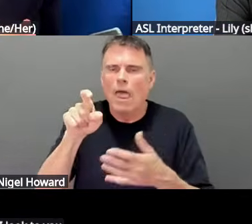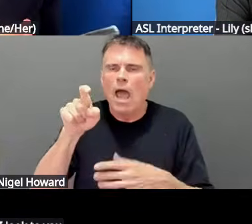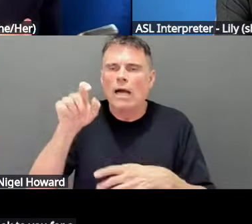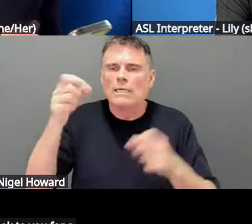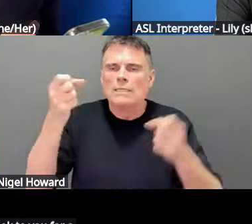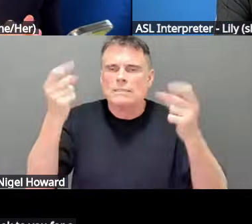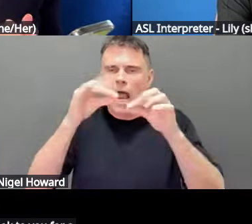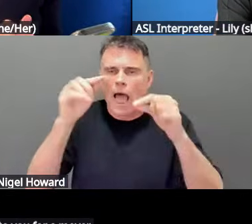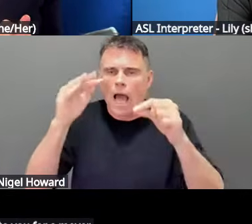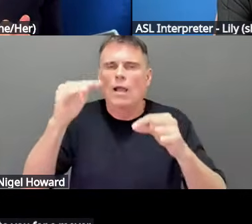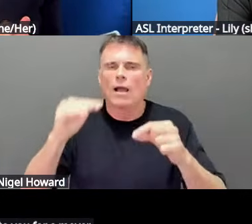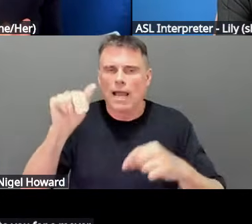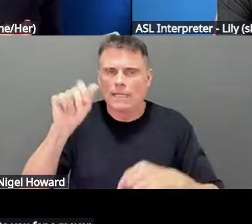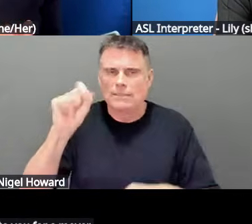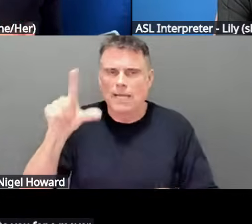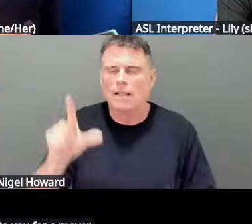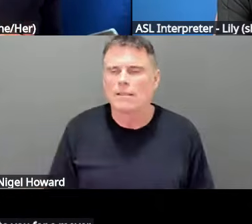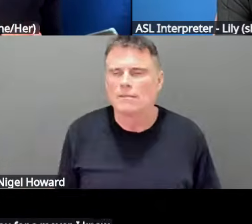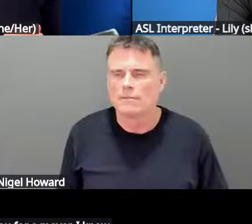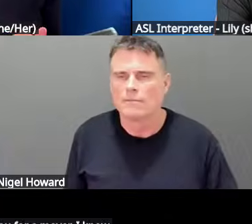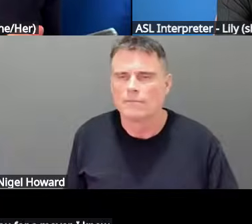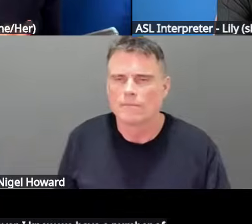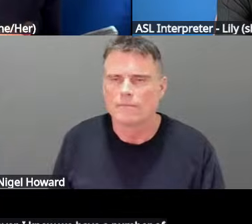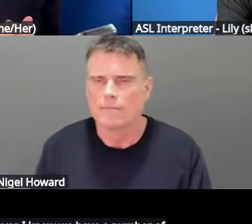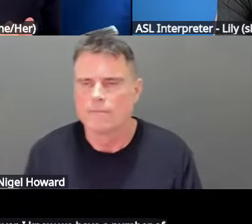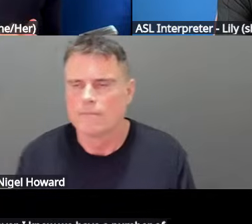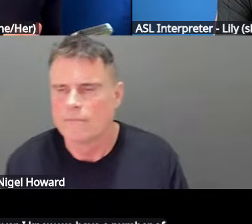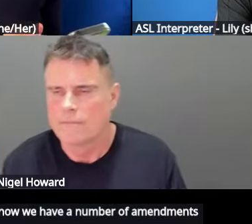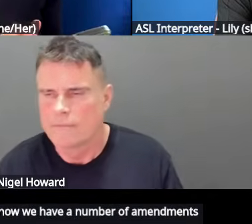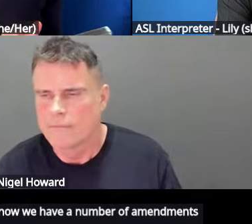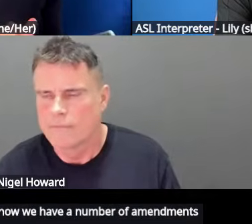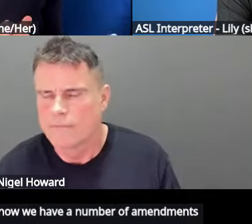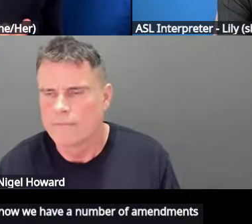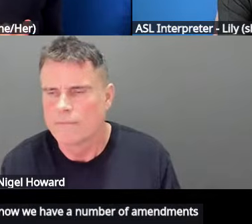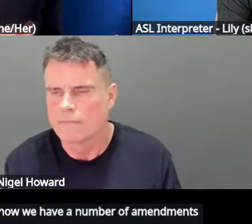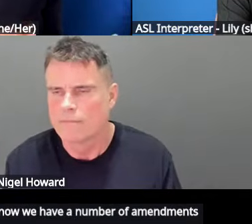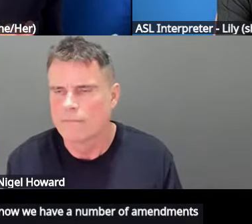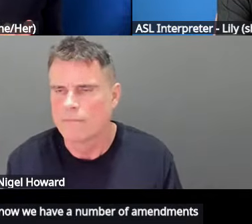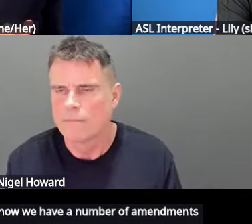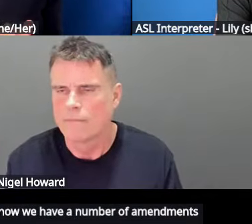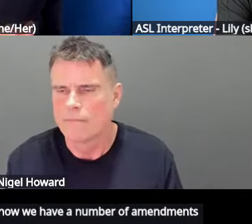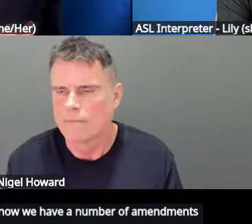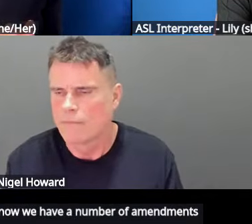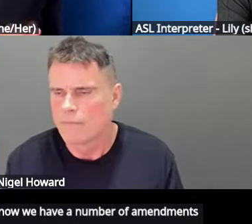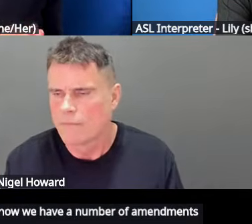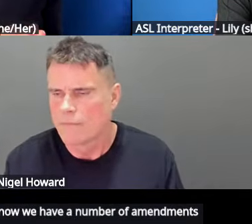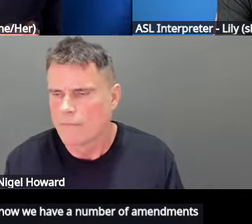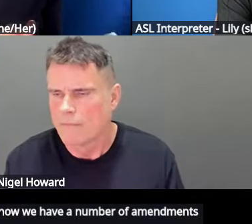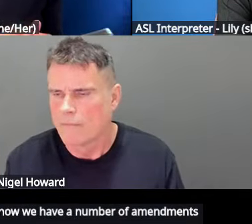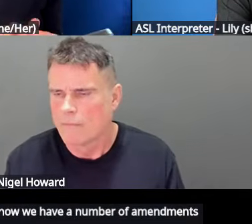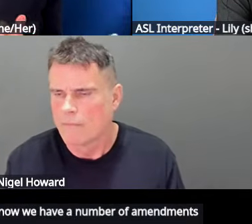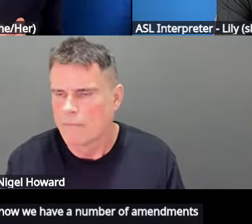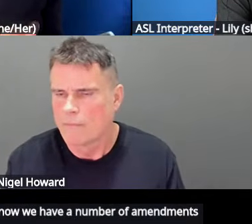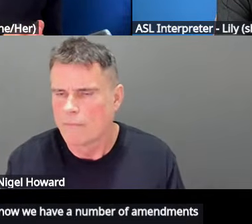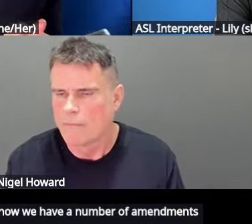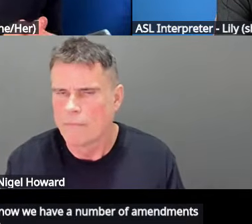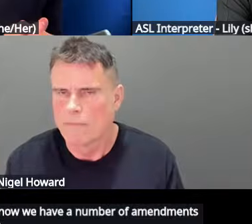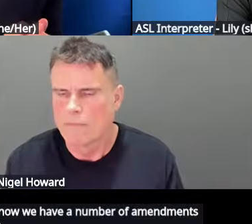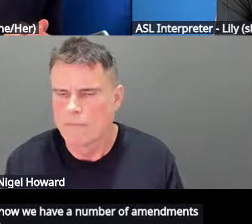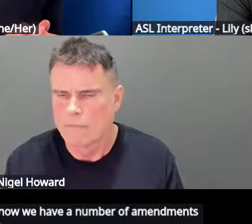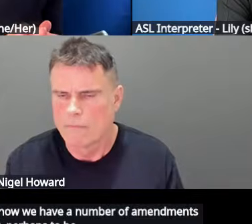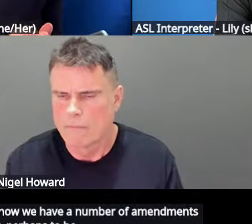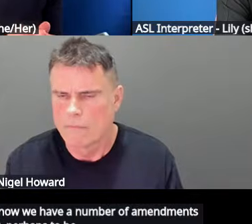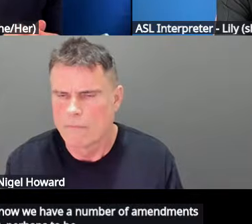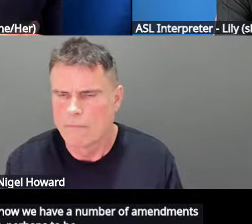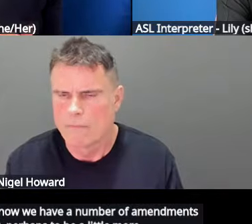mover? I know we have a number of amendments to our agenda tonight. And so I think perhaps to be a little more